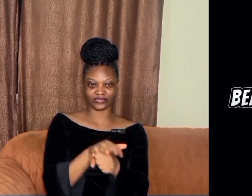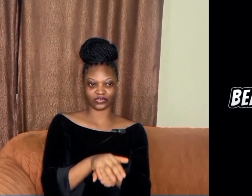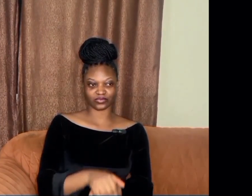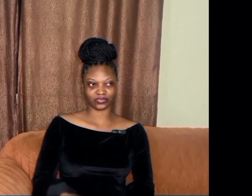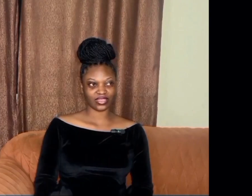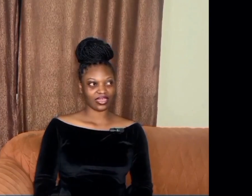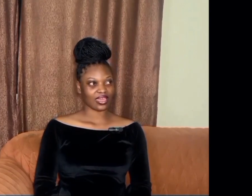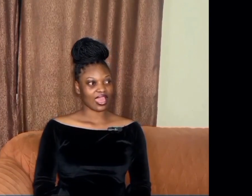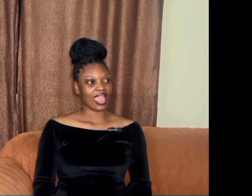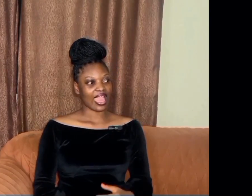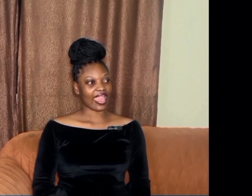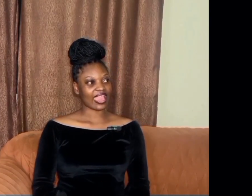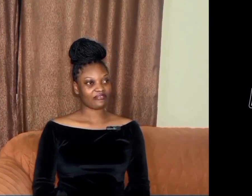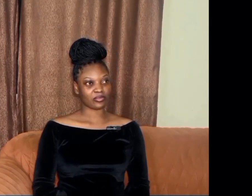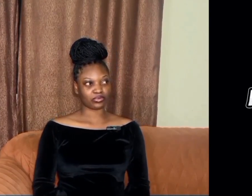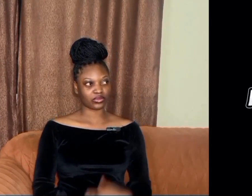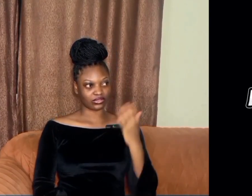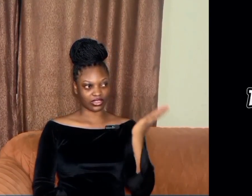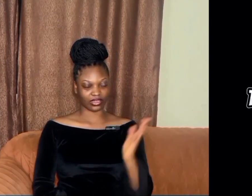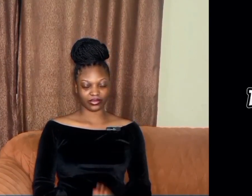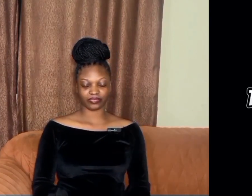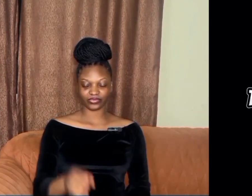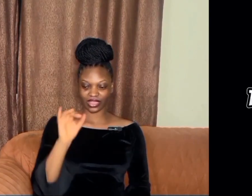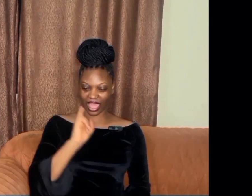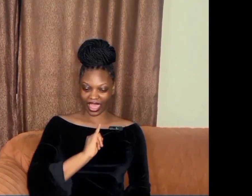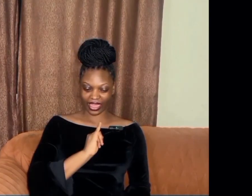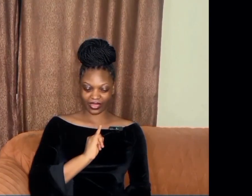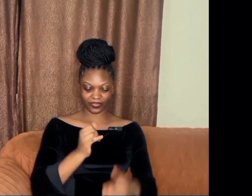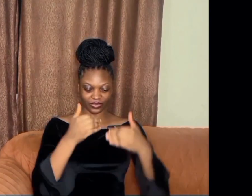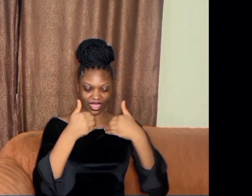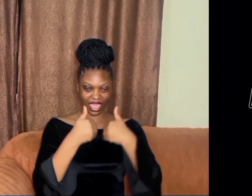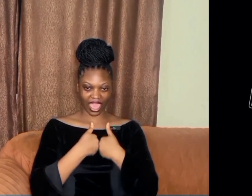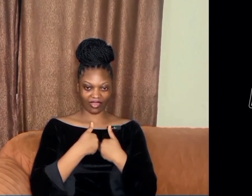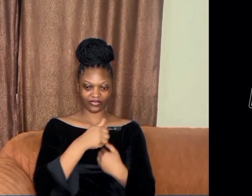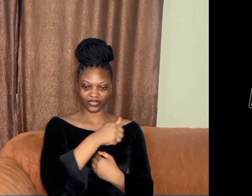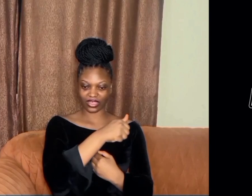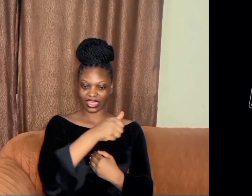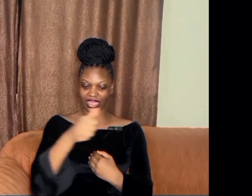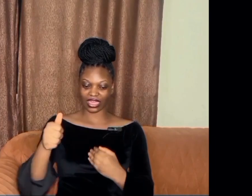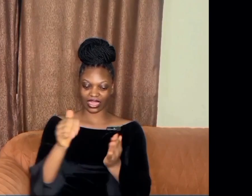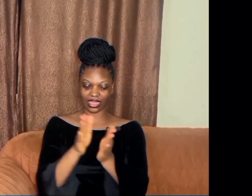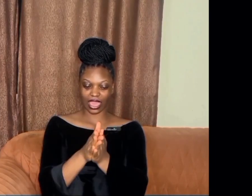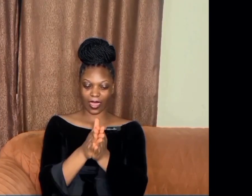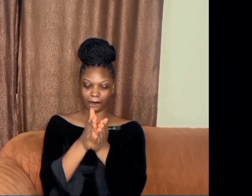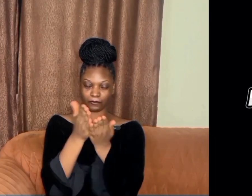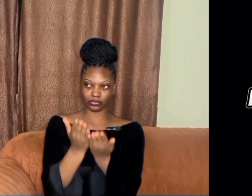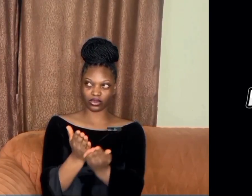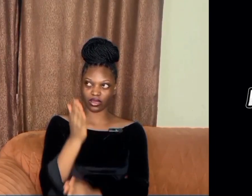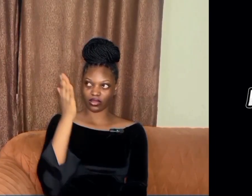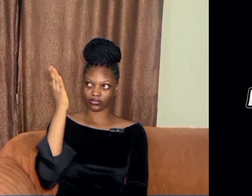beautiful. I have a book there. I have a book